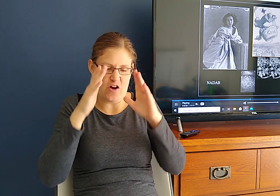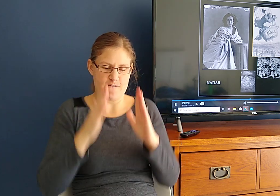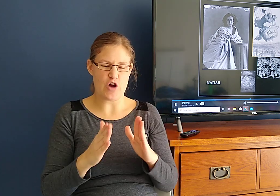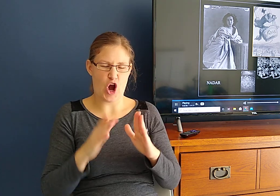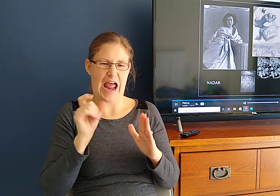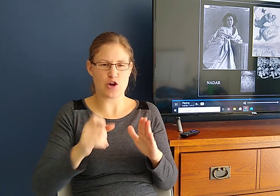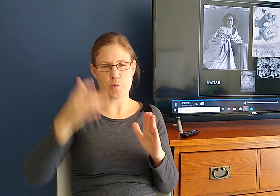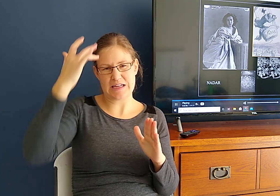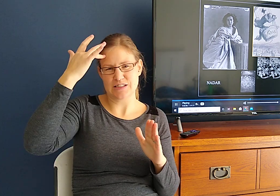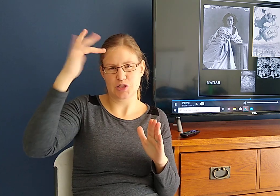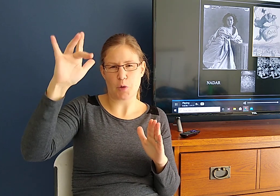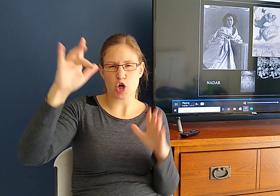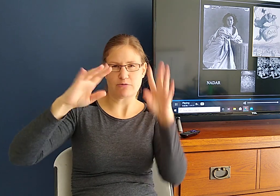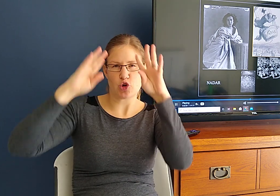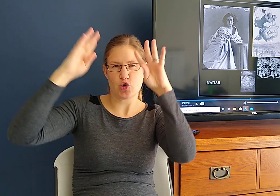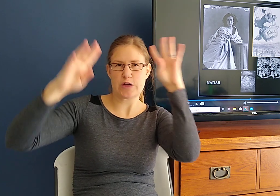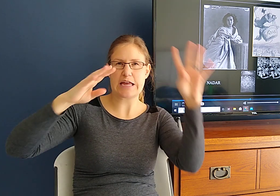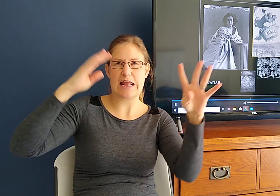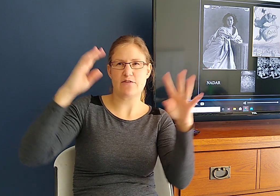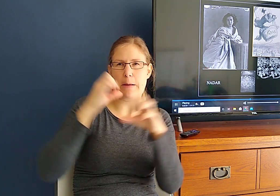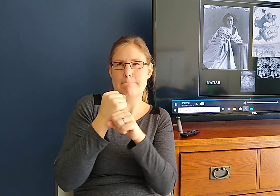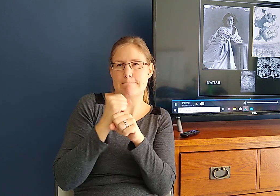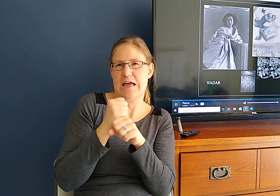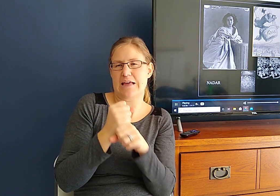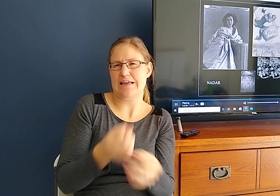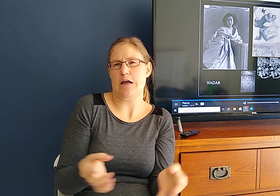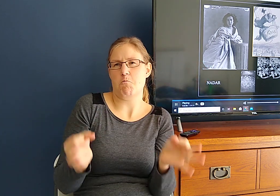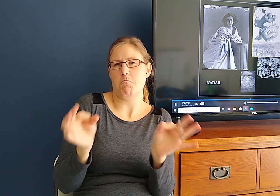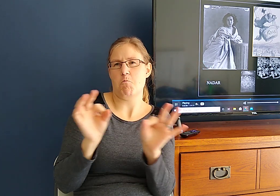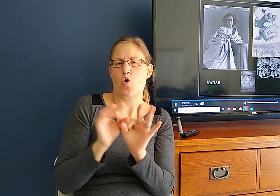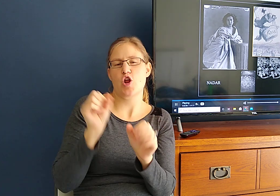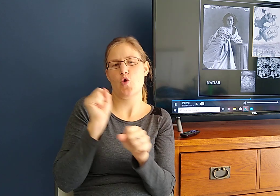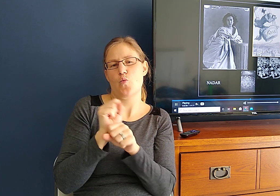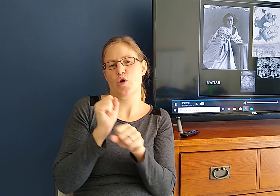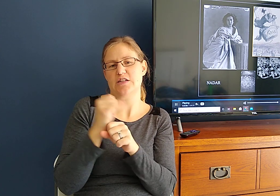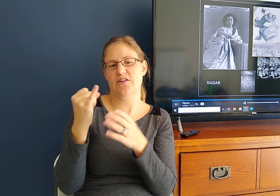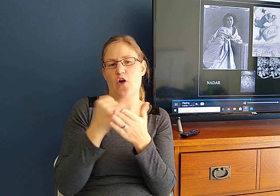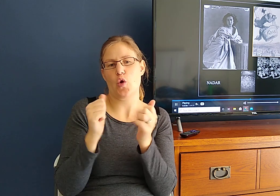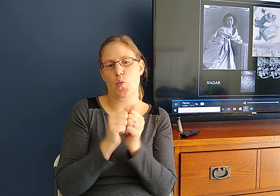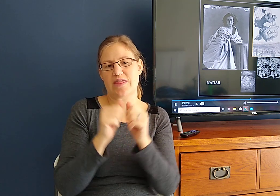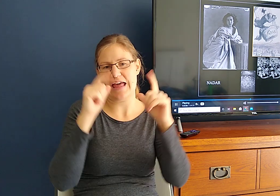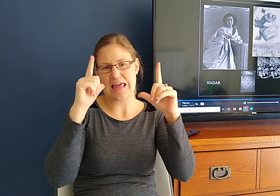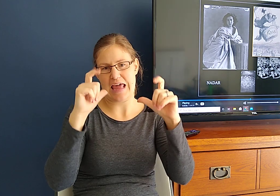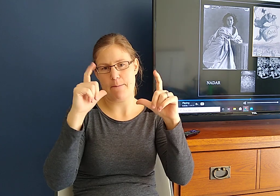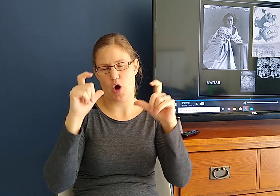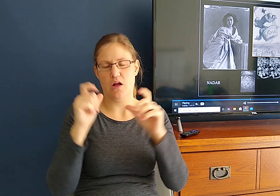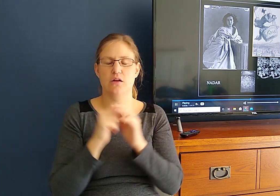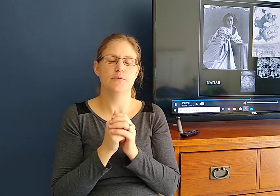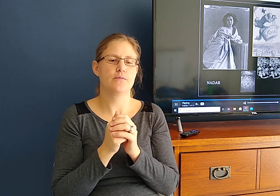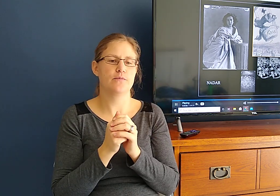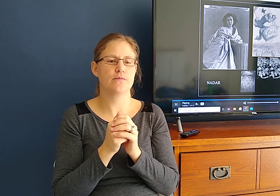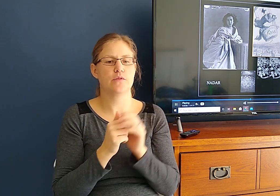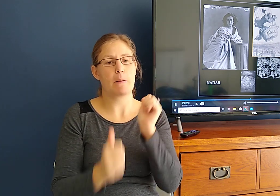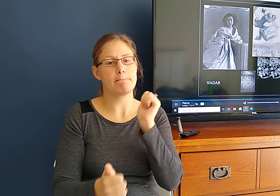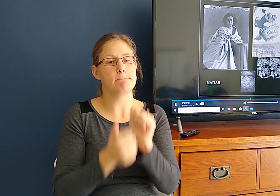intelligent and creative in order to make significant works of art with the camera. The most notable